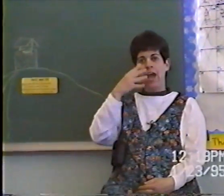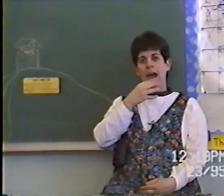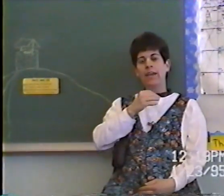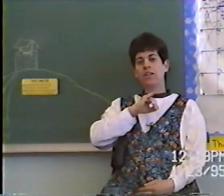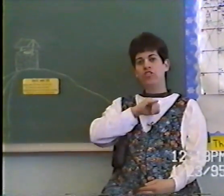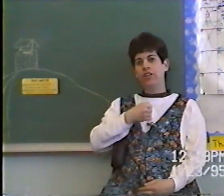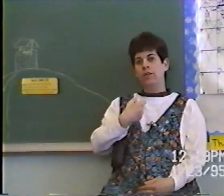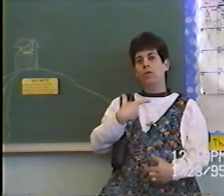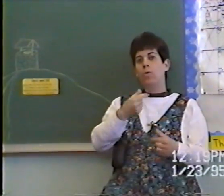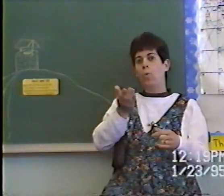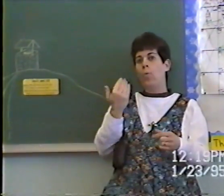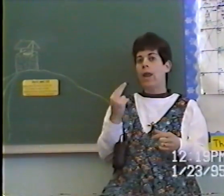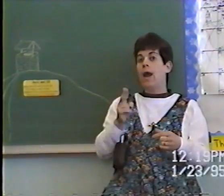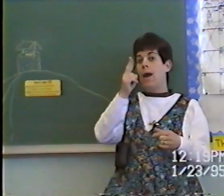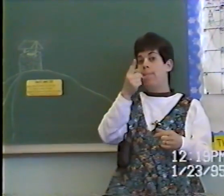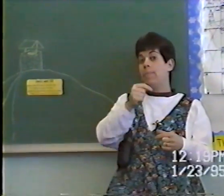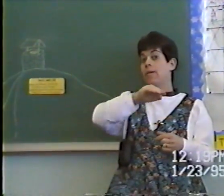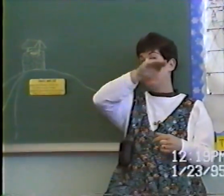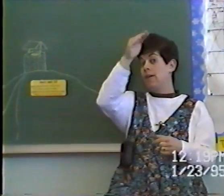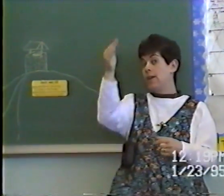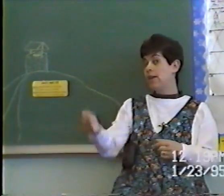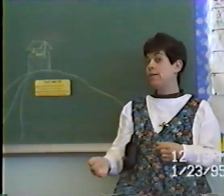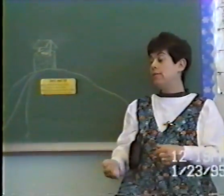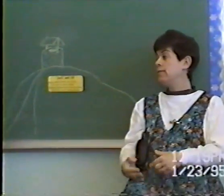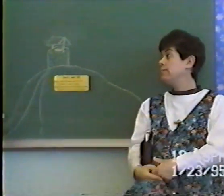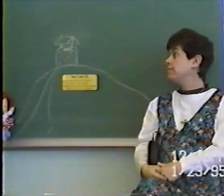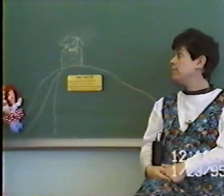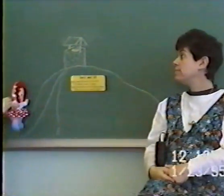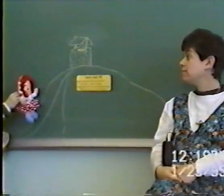Jack and Jill went up the hill.